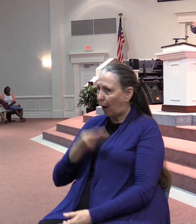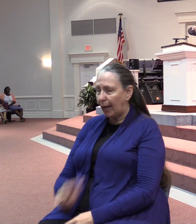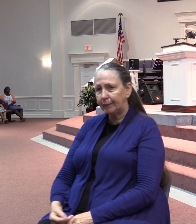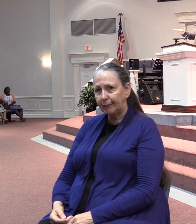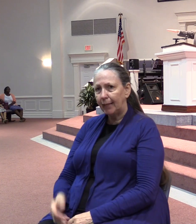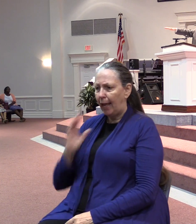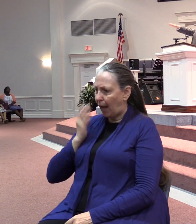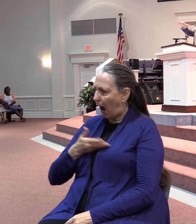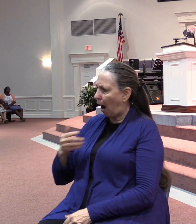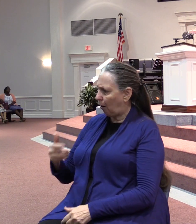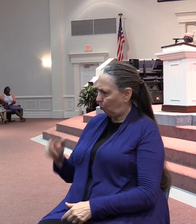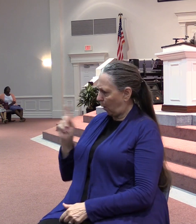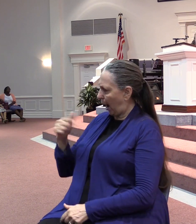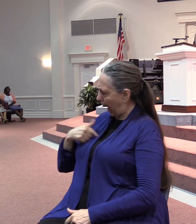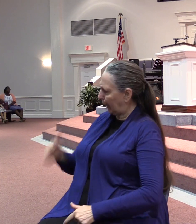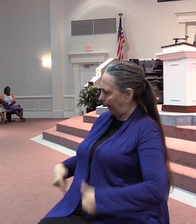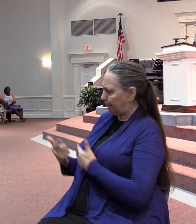our neighborhood too.